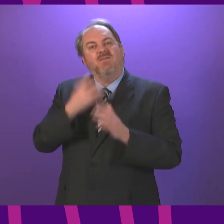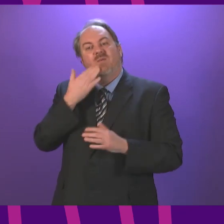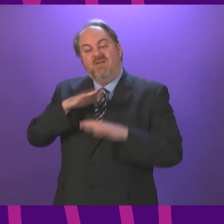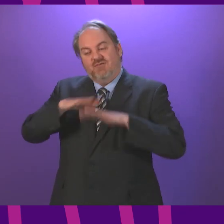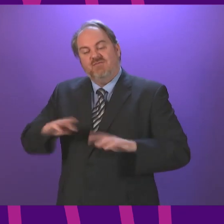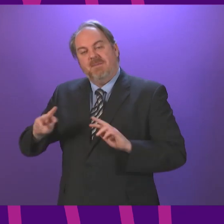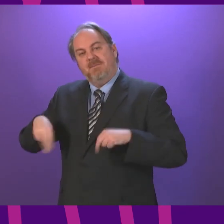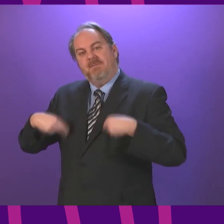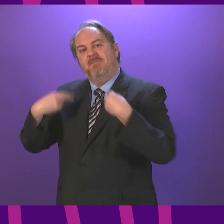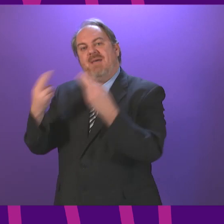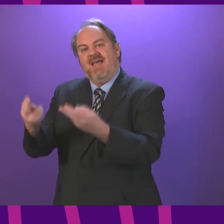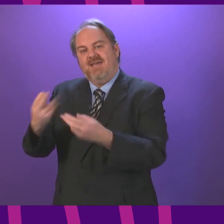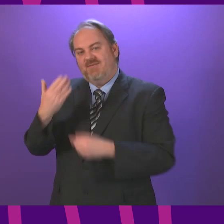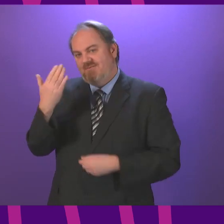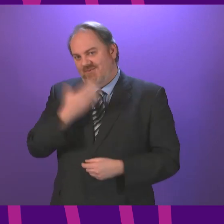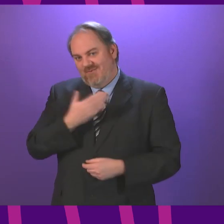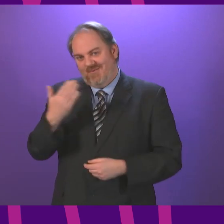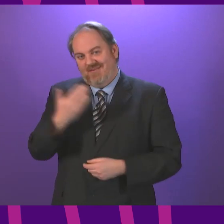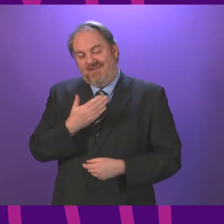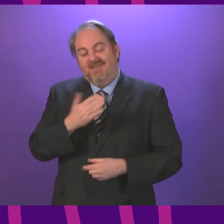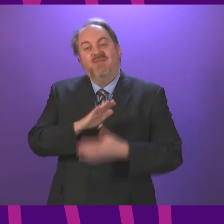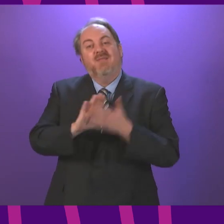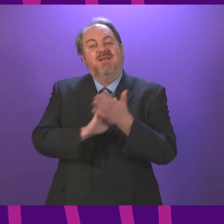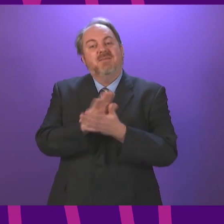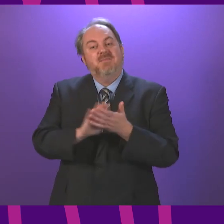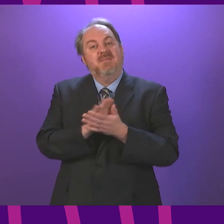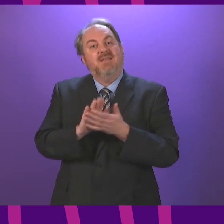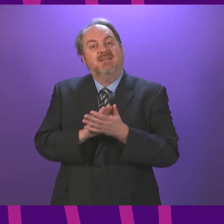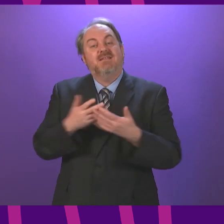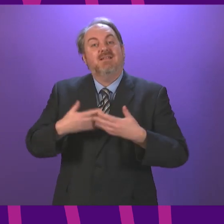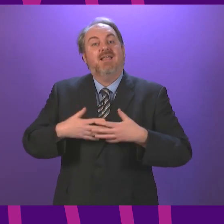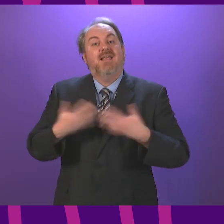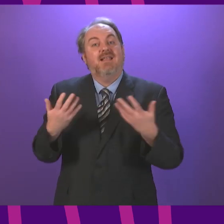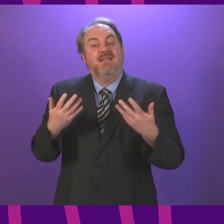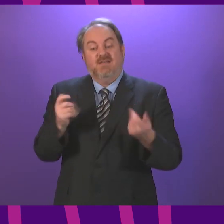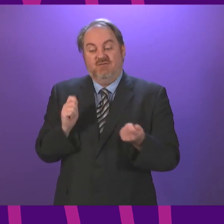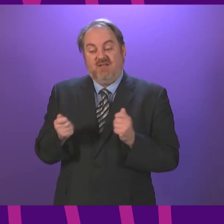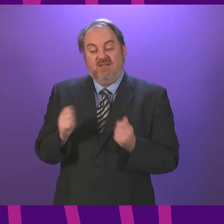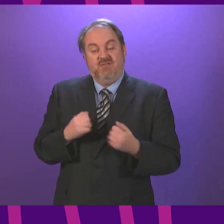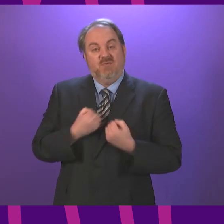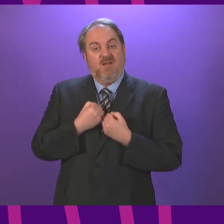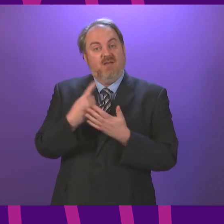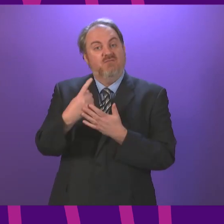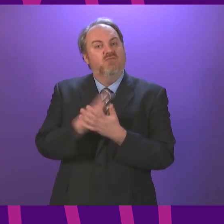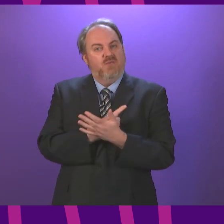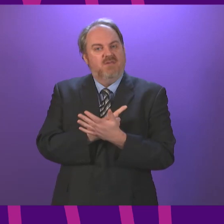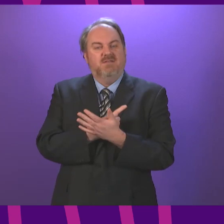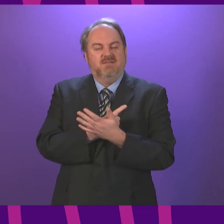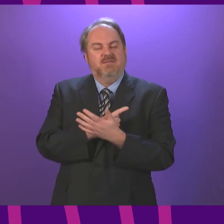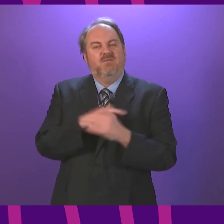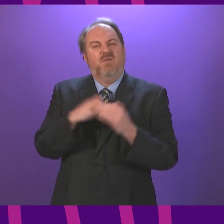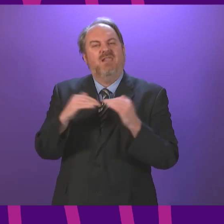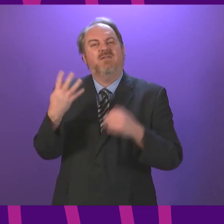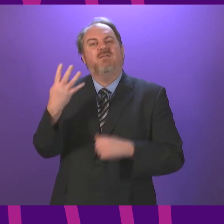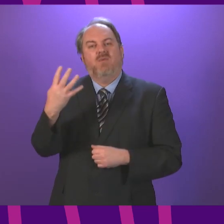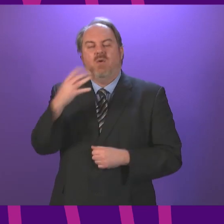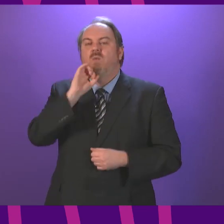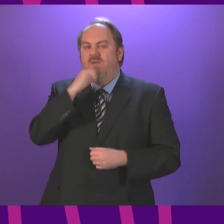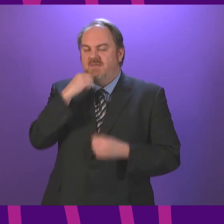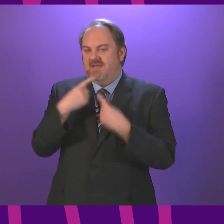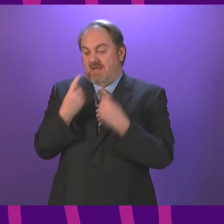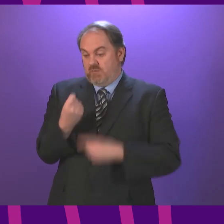week, I will outline any further changes that we feel we can make at this stage to the level four restrictions. The following week, I will provide more